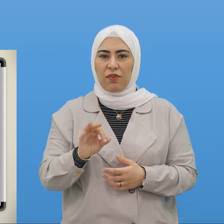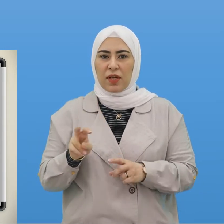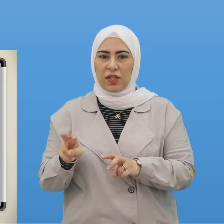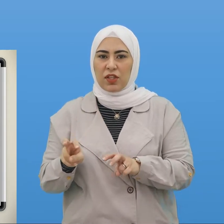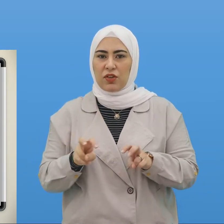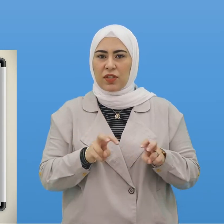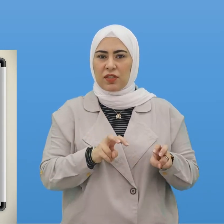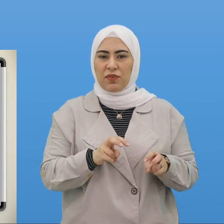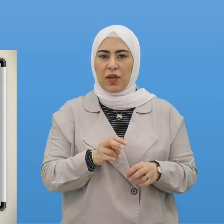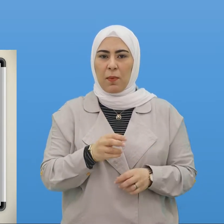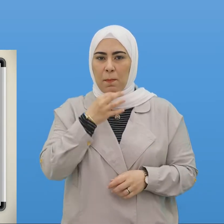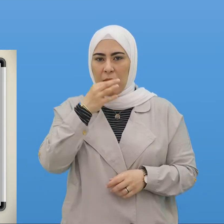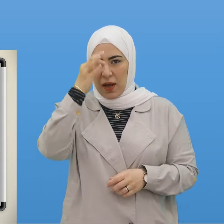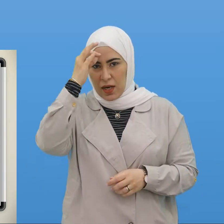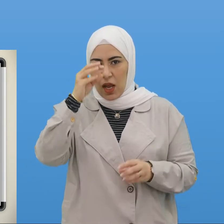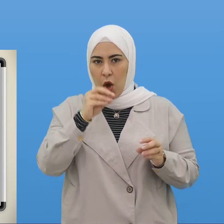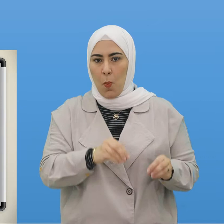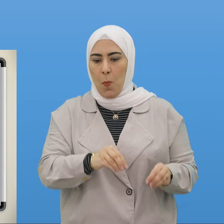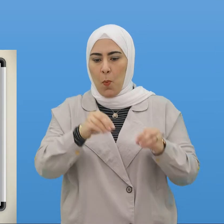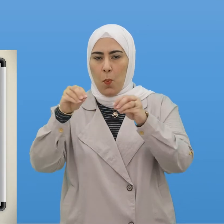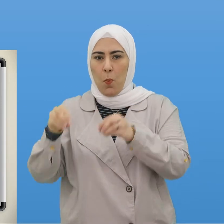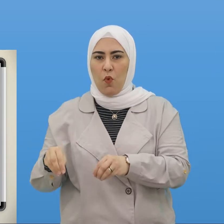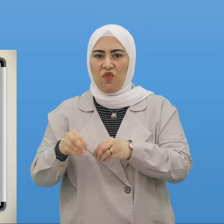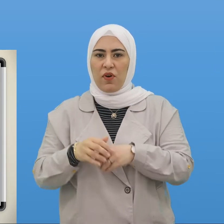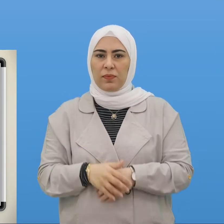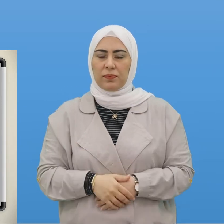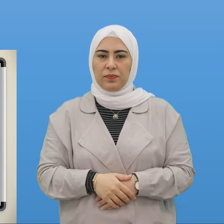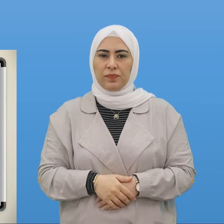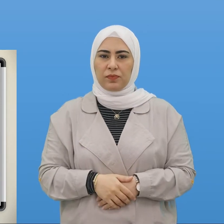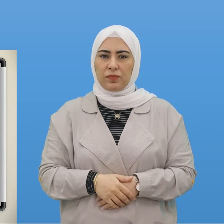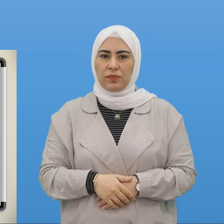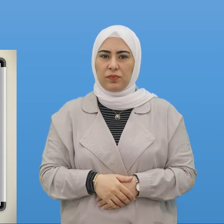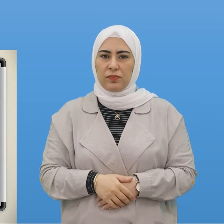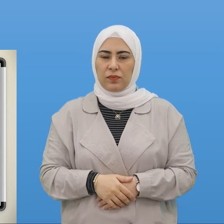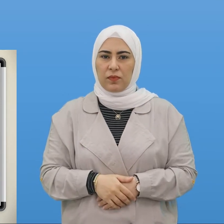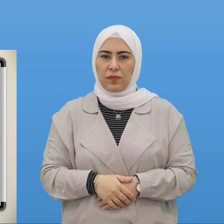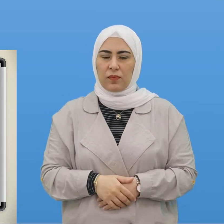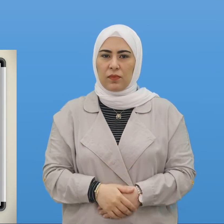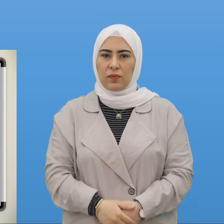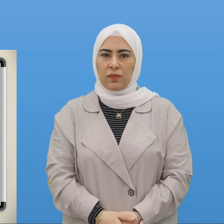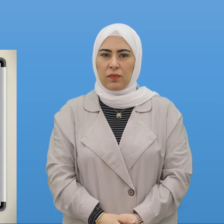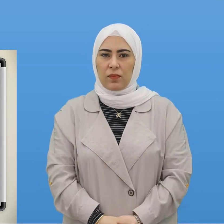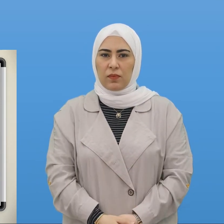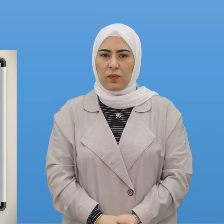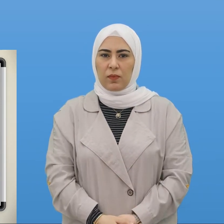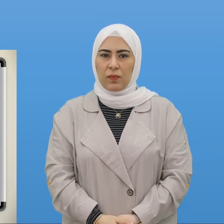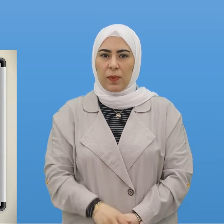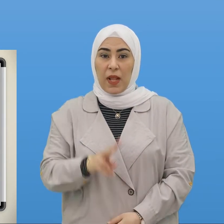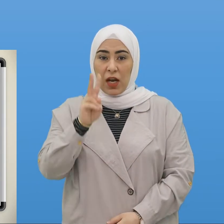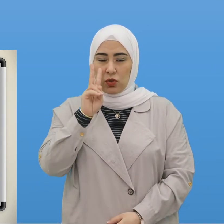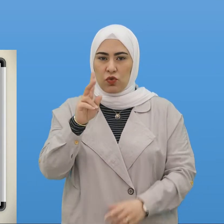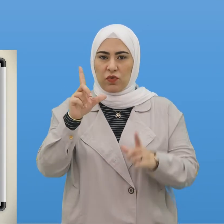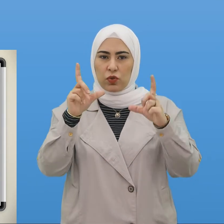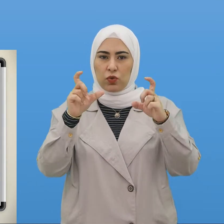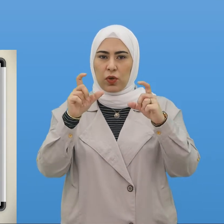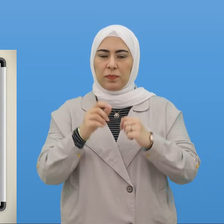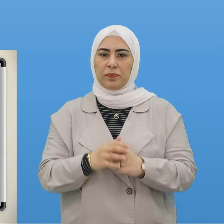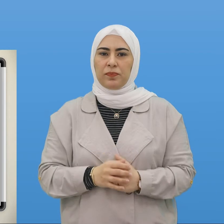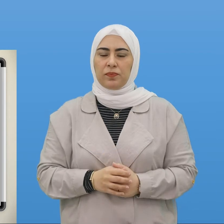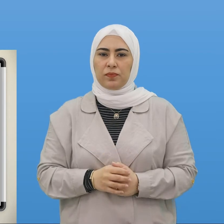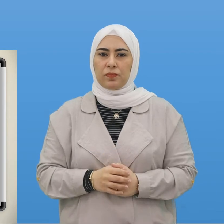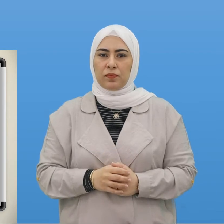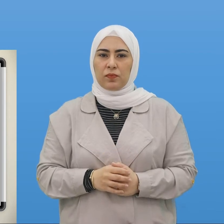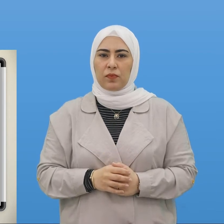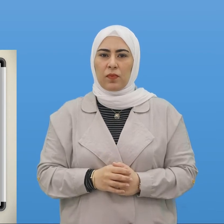transfer, to move from one place to another. Let's take a look at this slide now. Now,